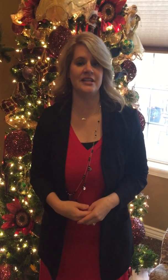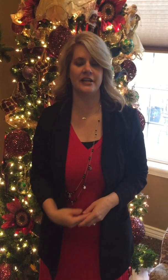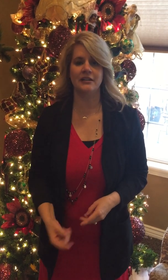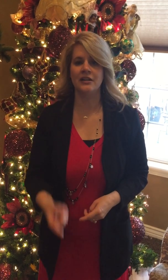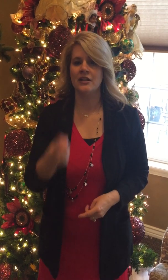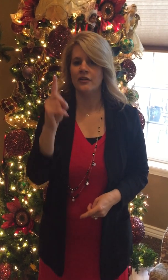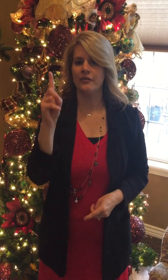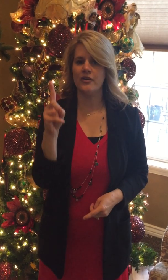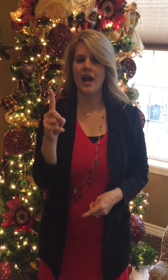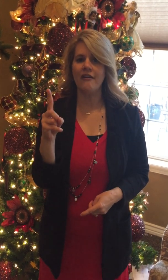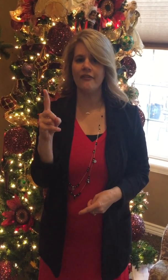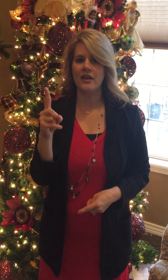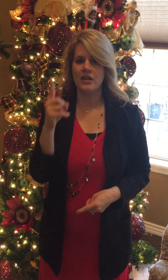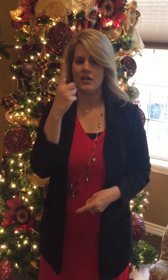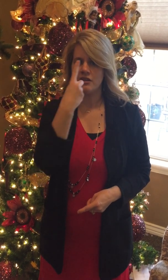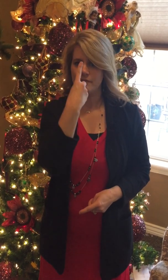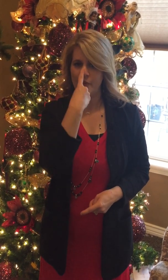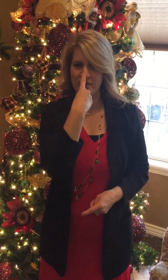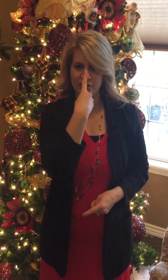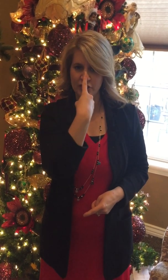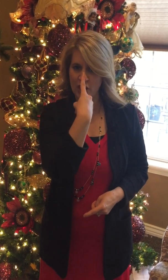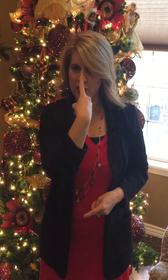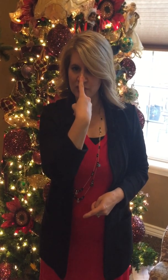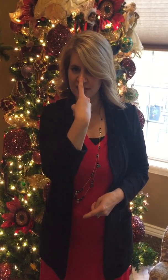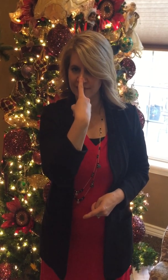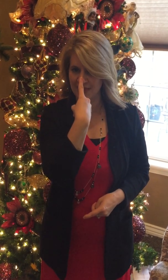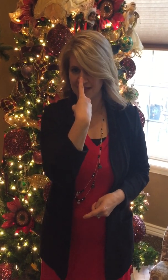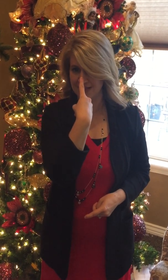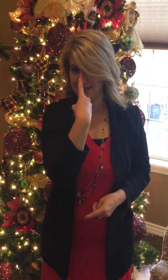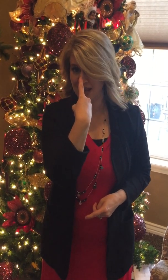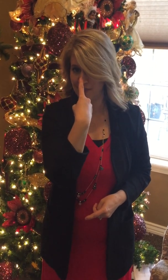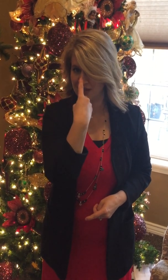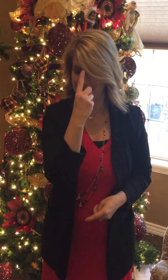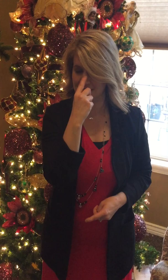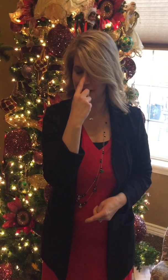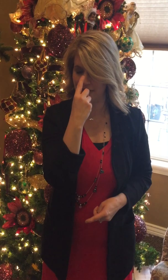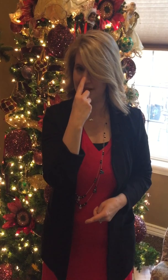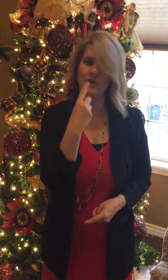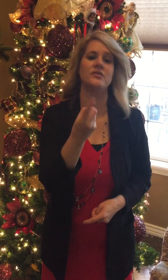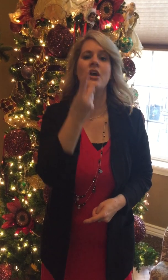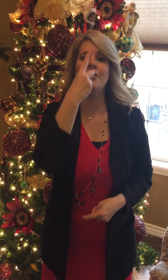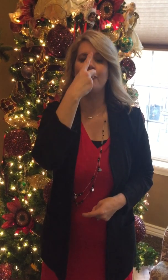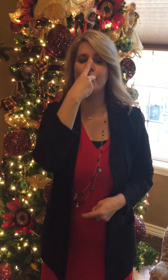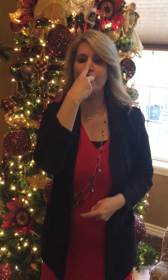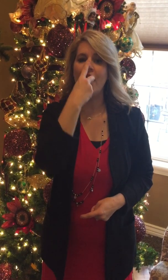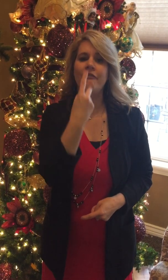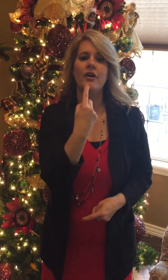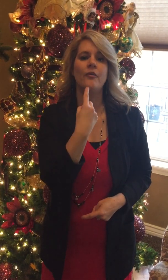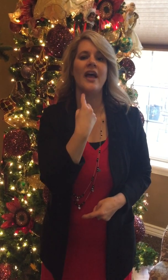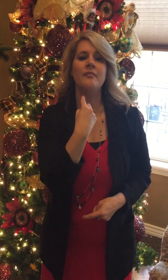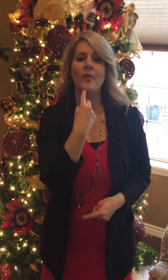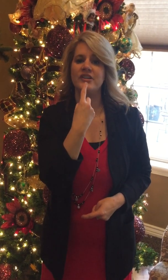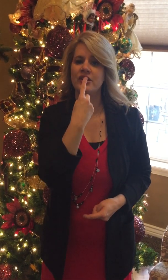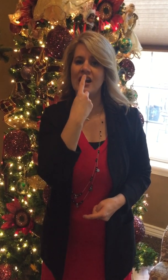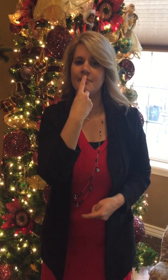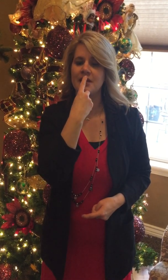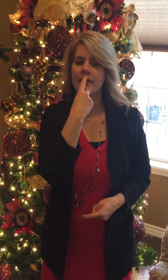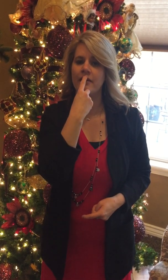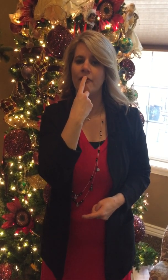Reindeer. Rudolph, point to your nose. That's his name because he's got a red nose. Rudolph, red, point to your lips. The